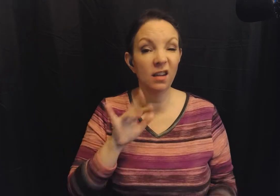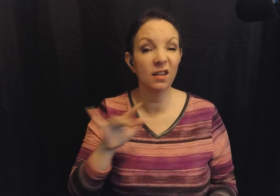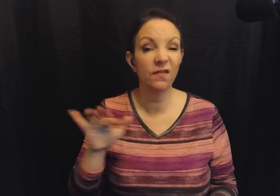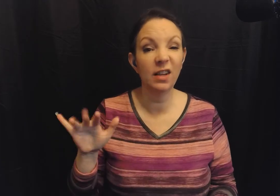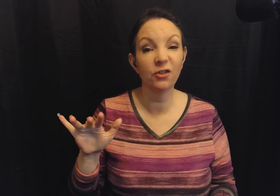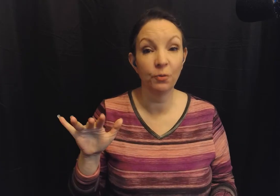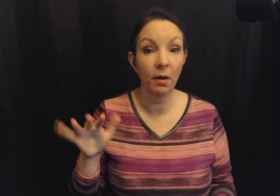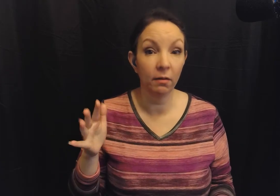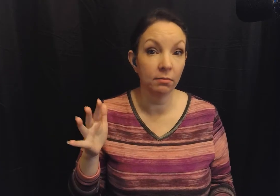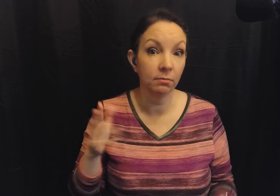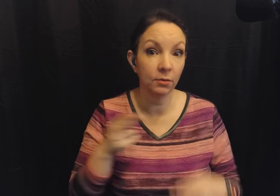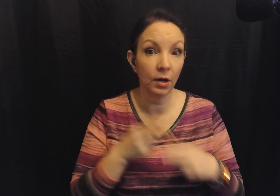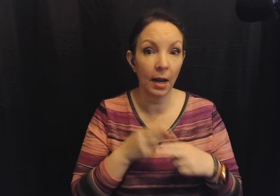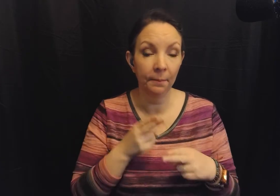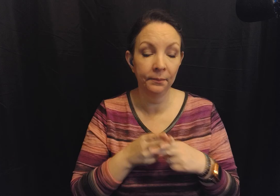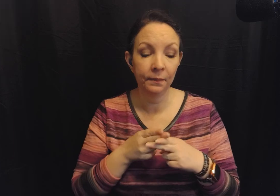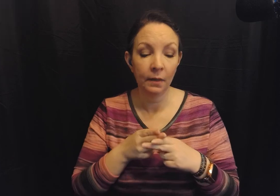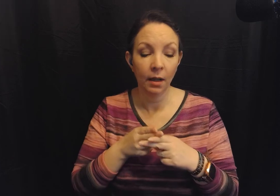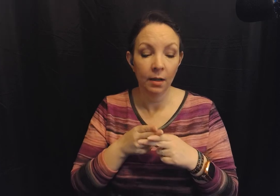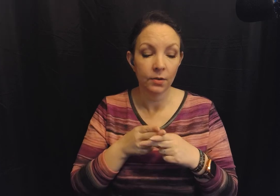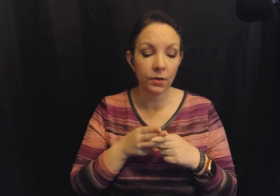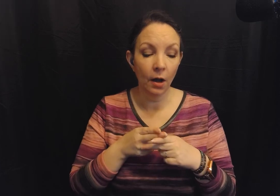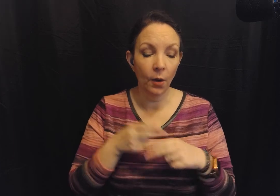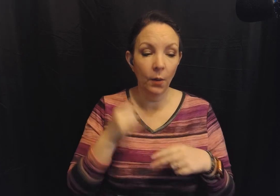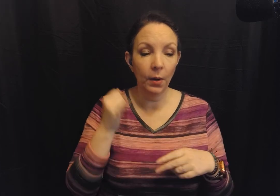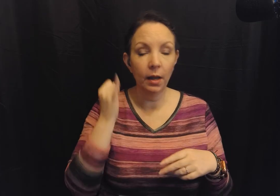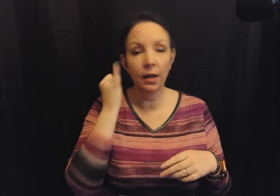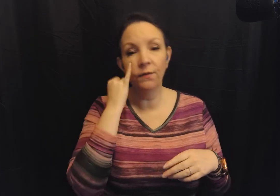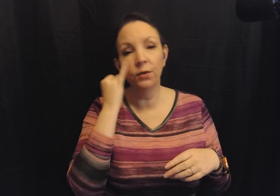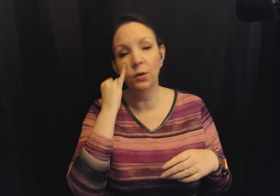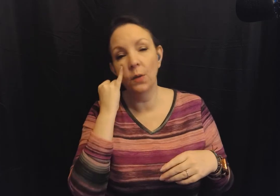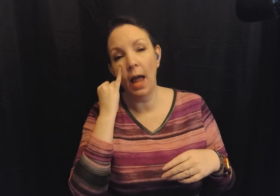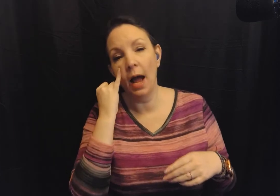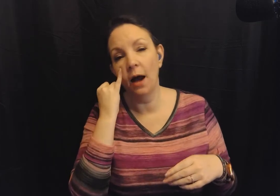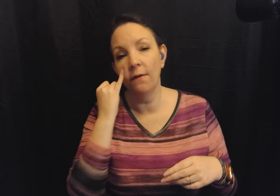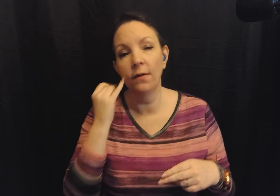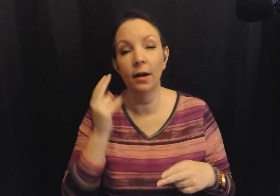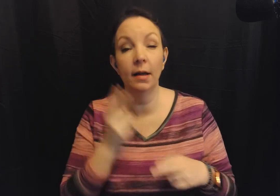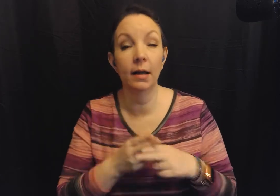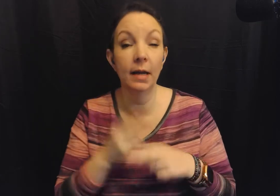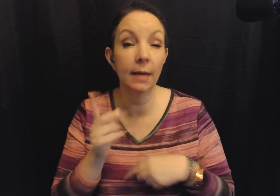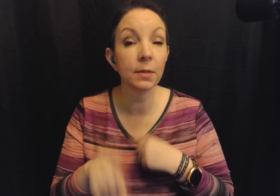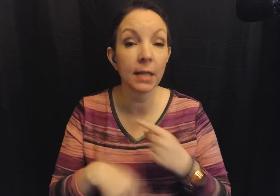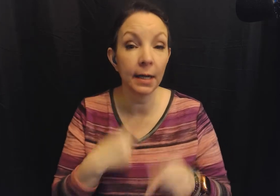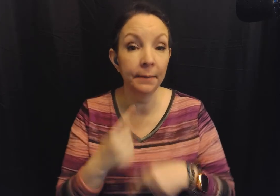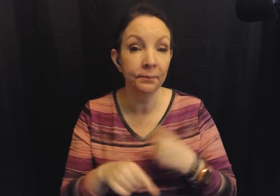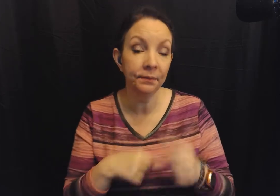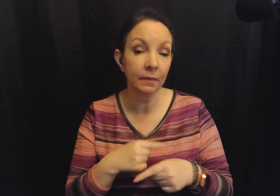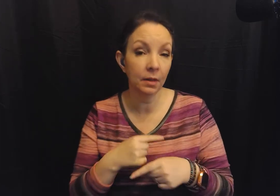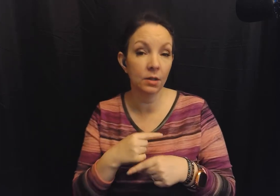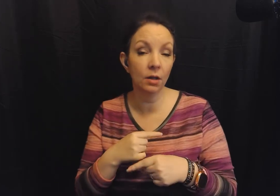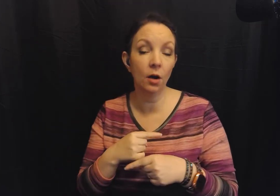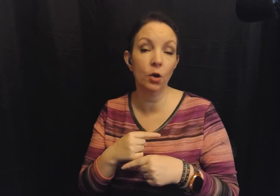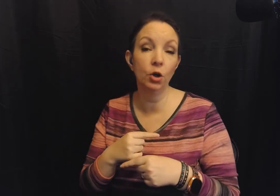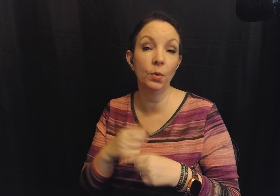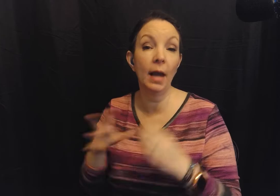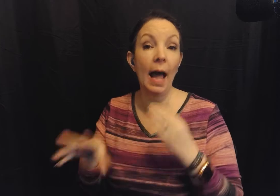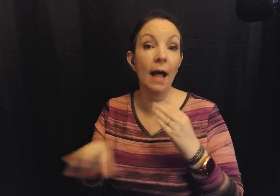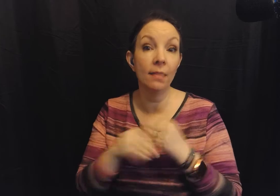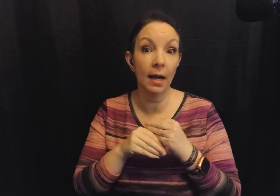finger spell your name. So if you have a name sign, so you would add that when